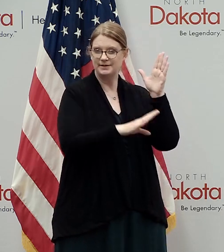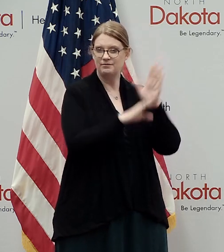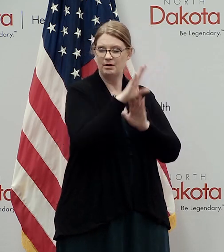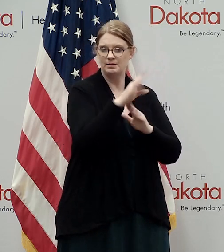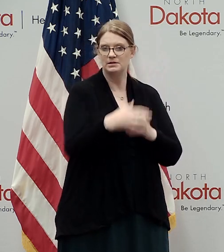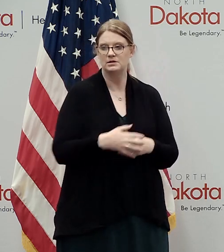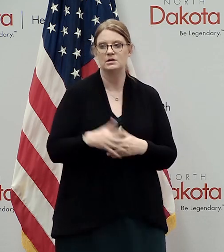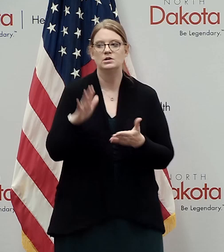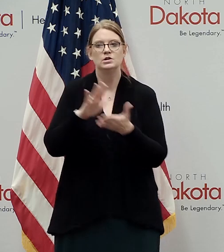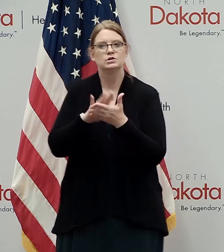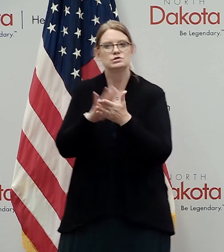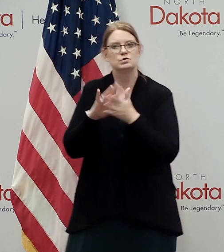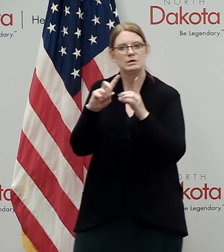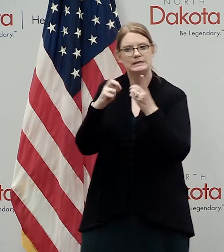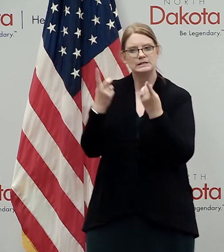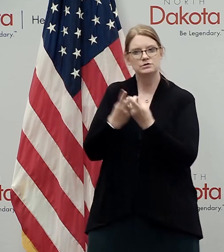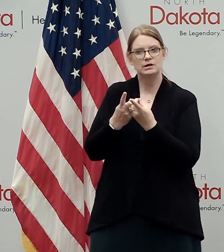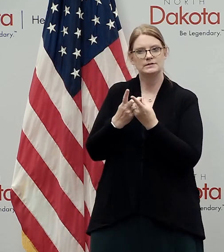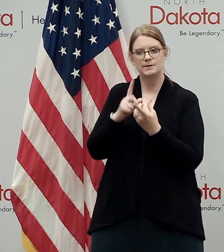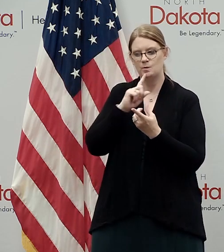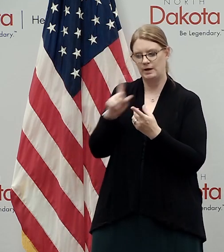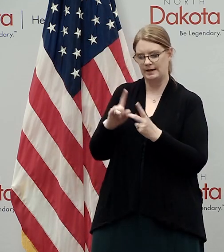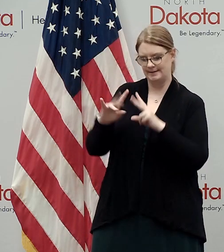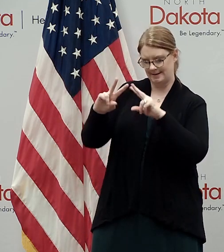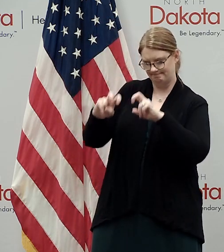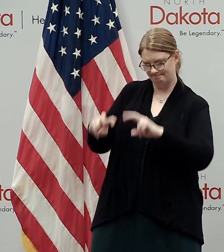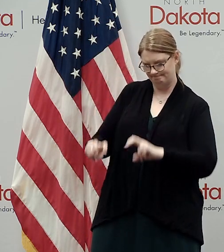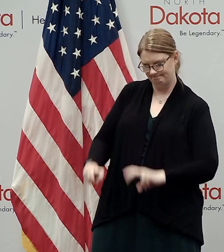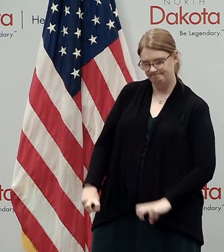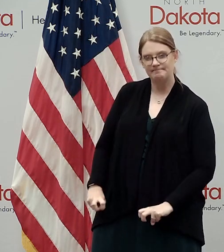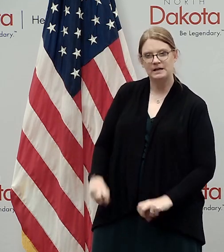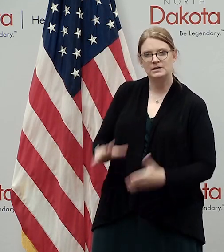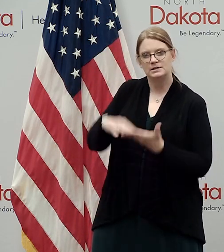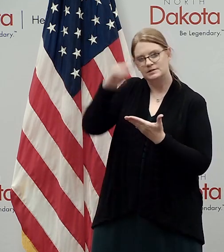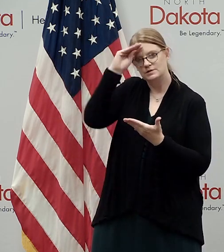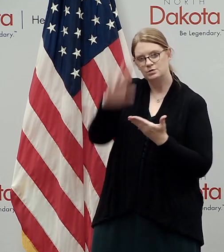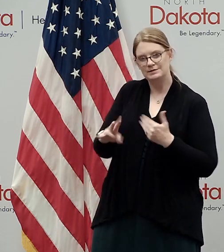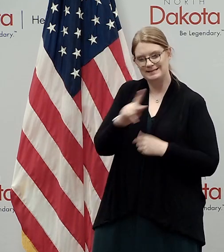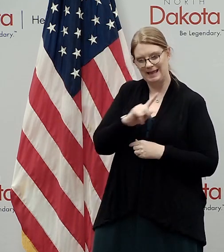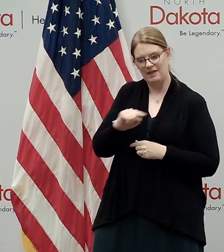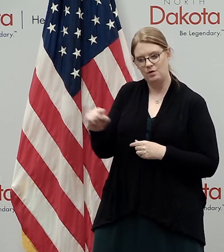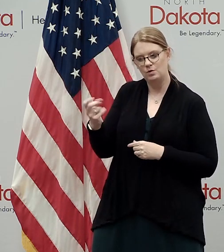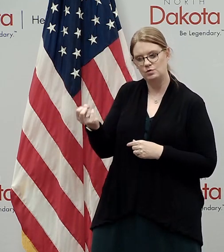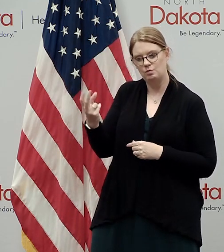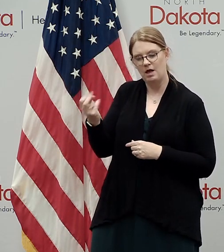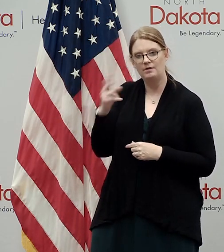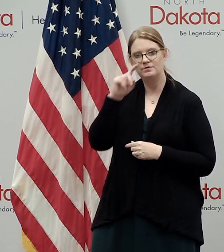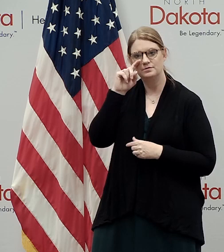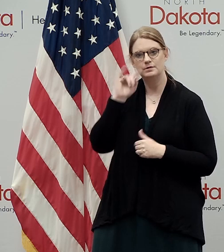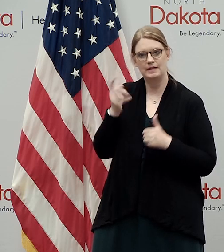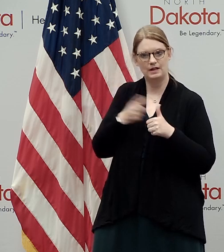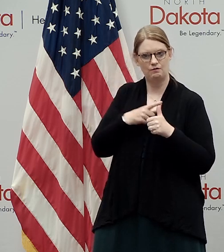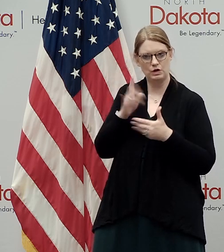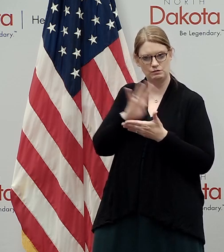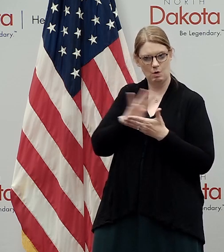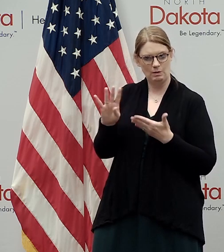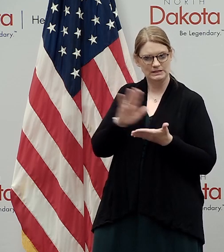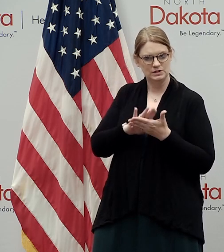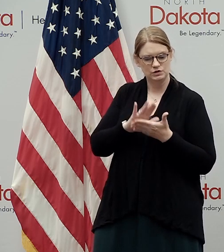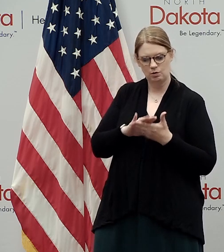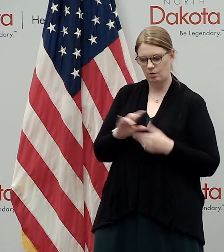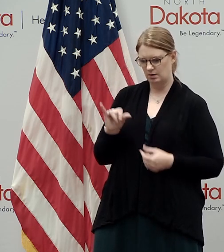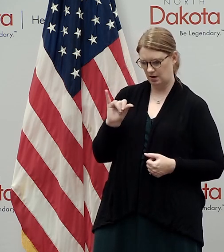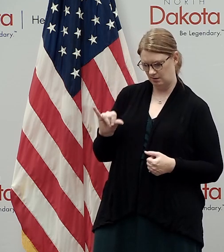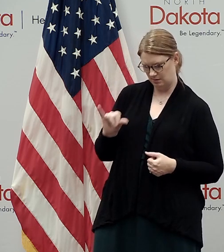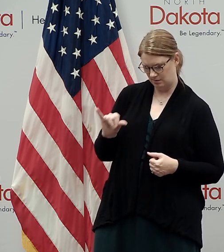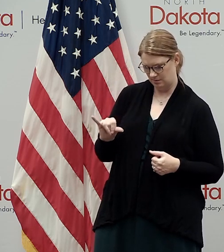be required to assess all of their students, grades kindergarten through 12, within the first 4 weeks of school to